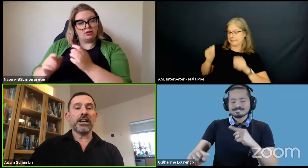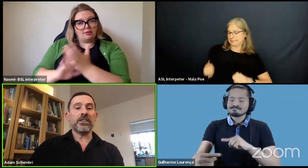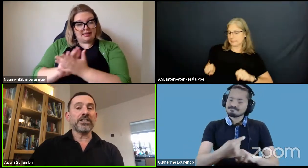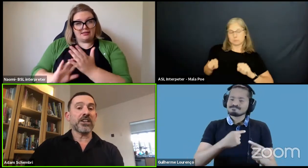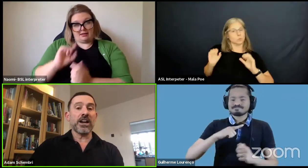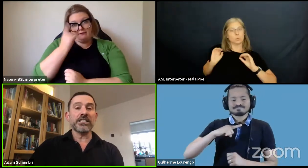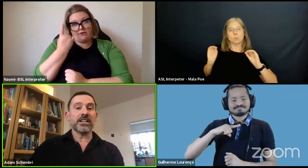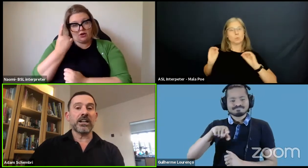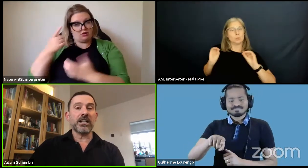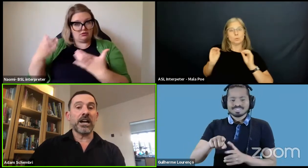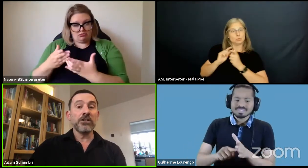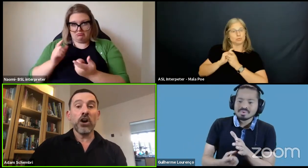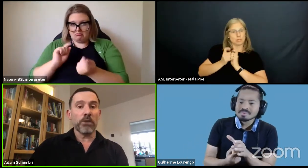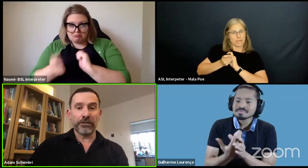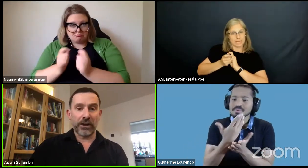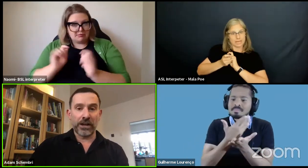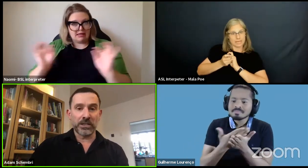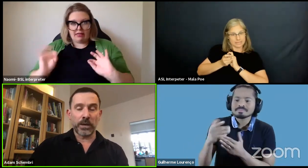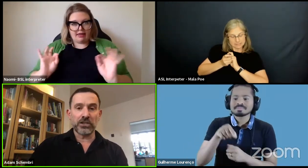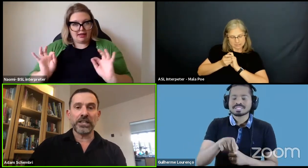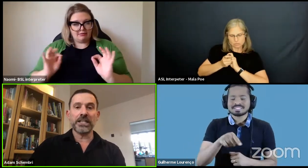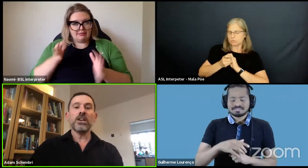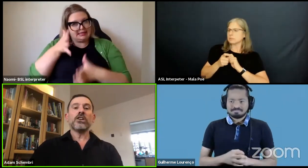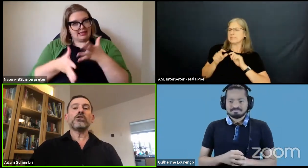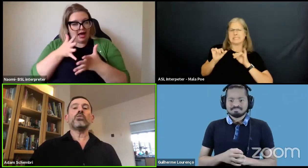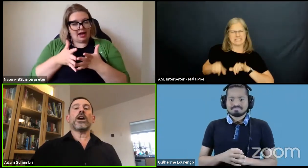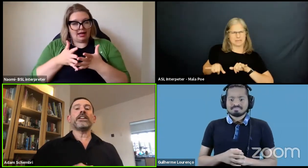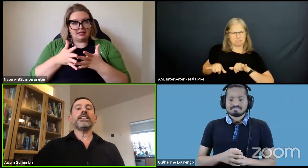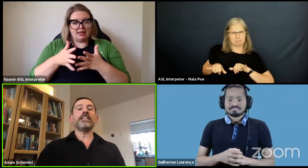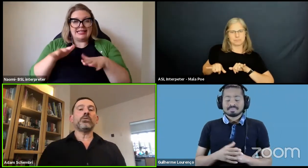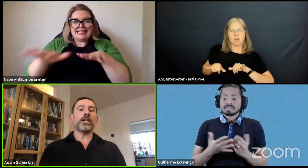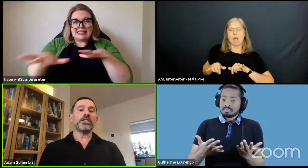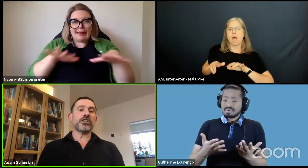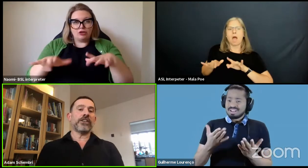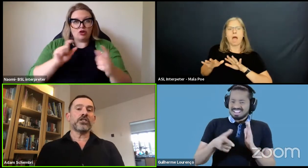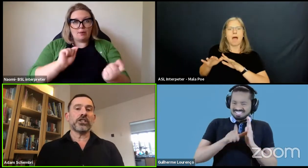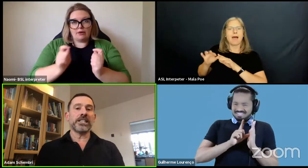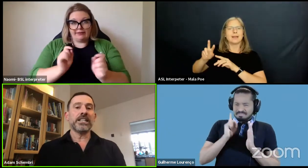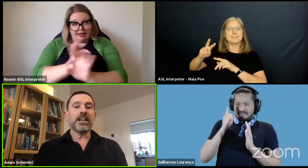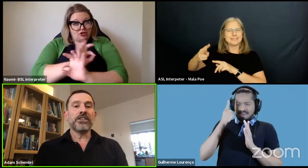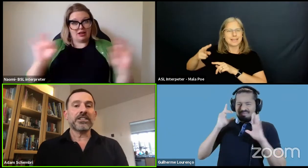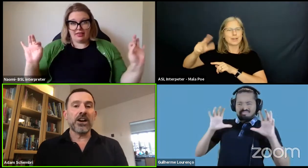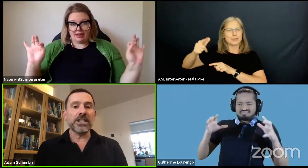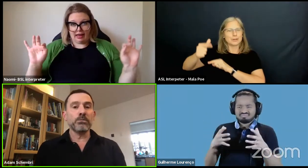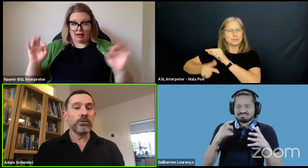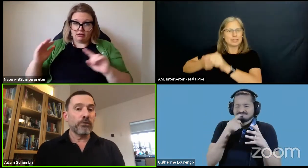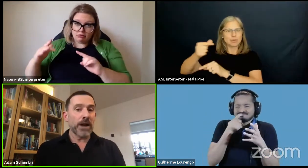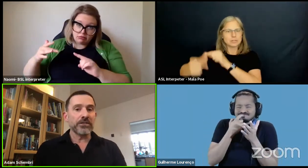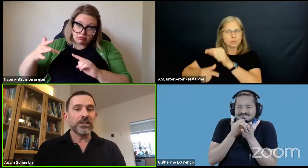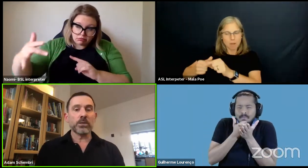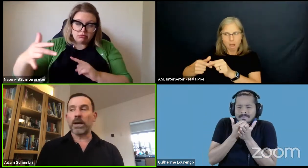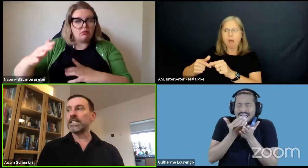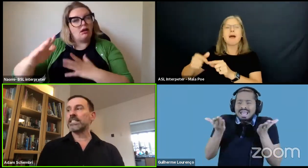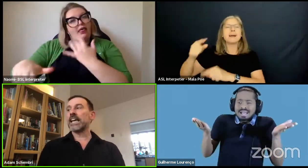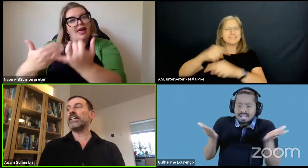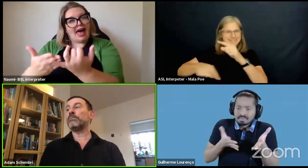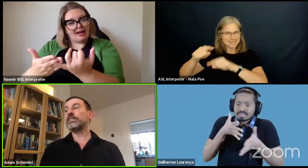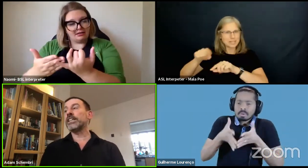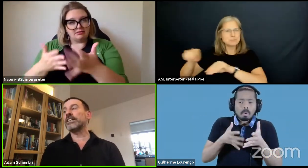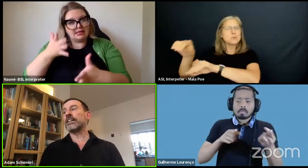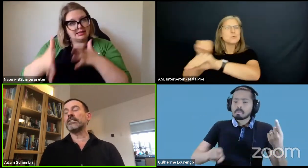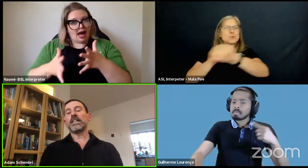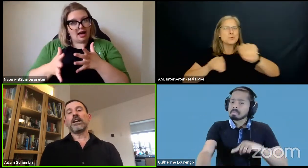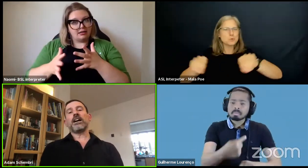the signs are not modified spatially to one in which eventually the signs move around in space. And